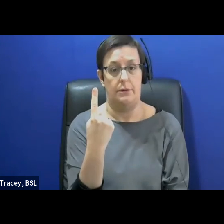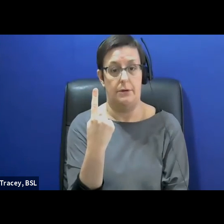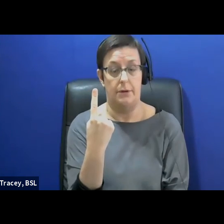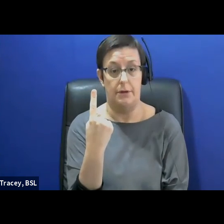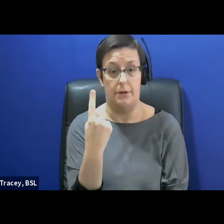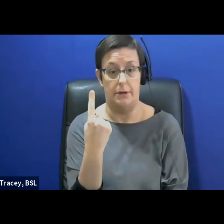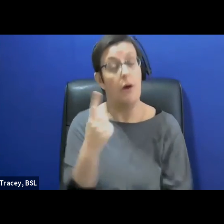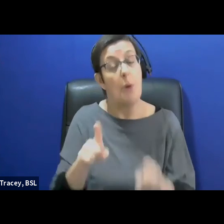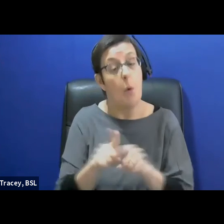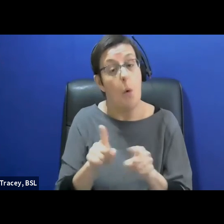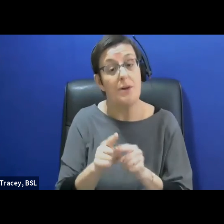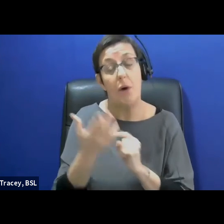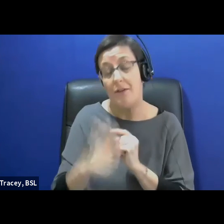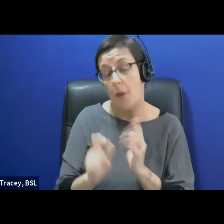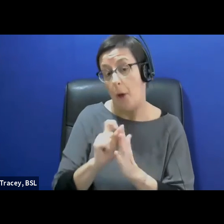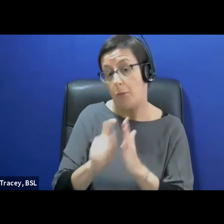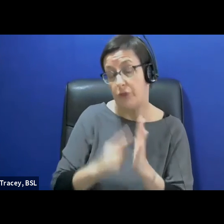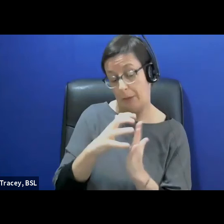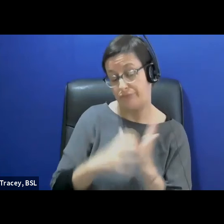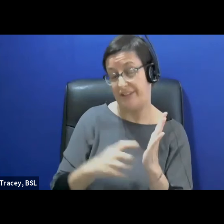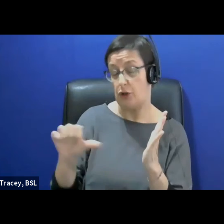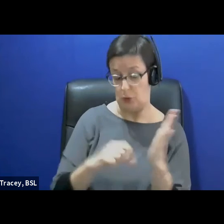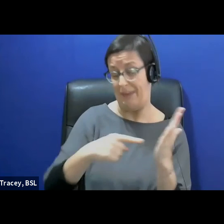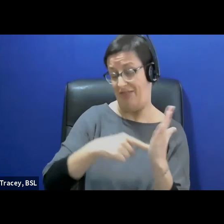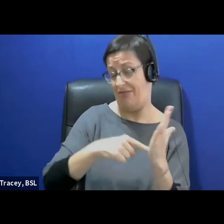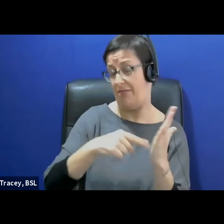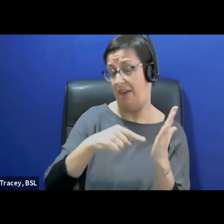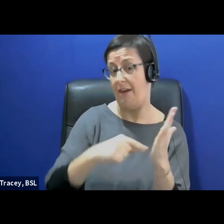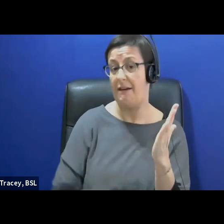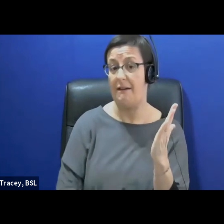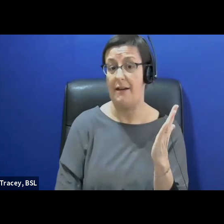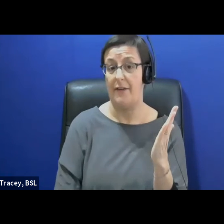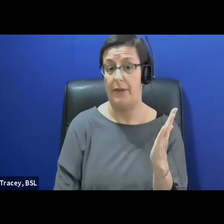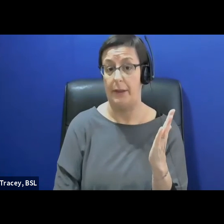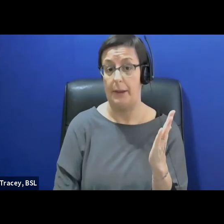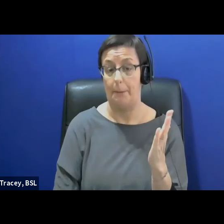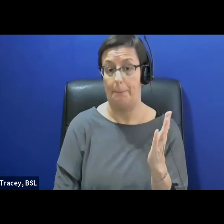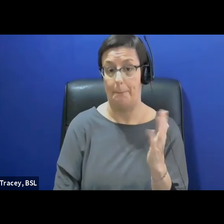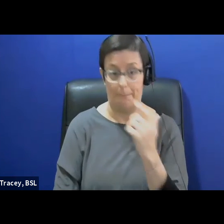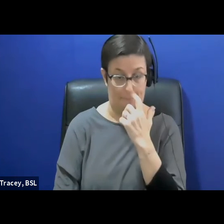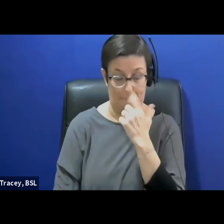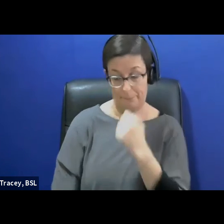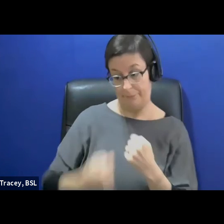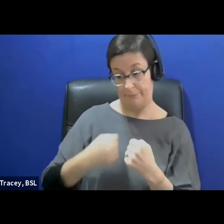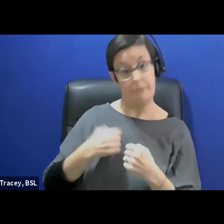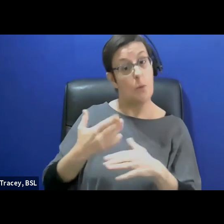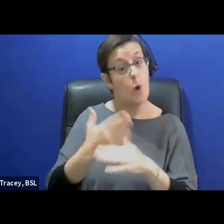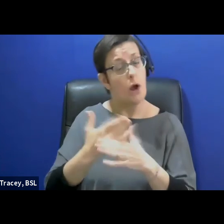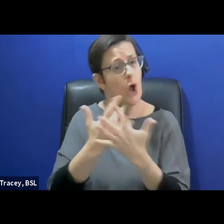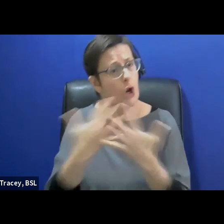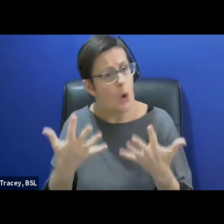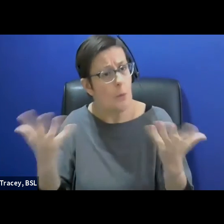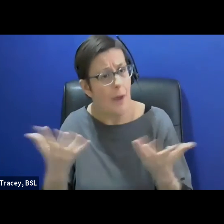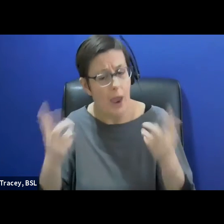I mean, especially from educated clients. I spent a lot of time working in the university sector. We were a